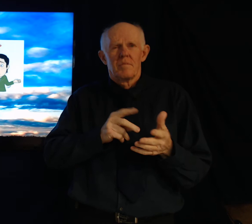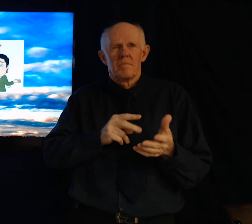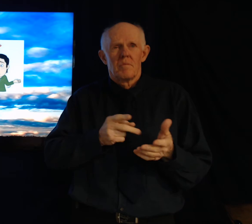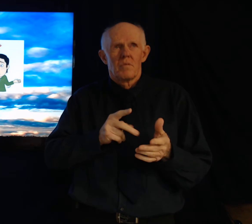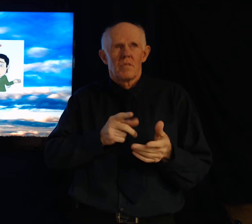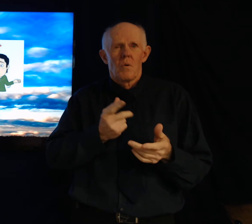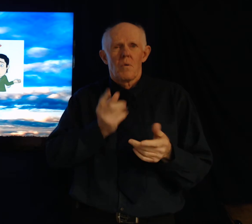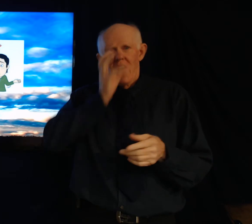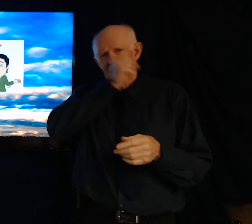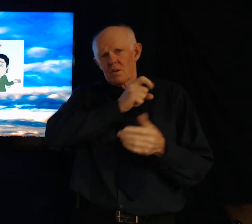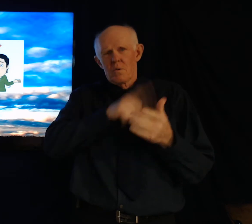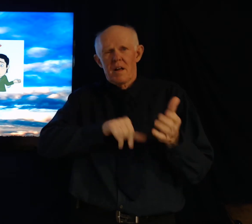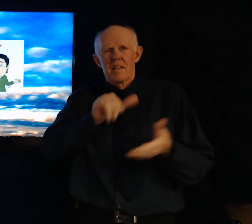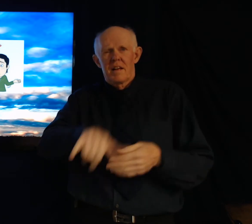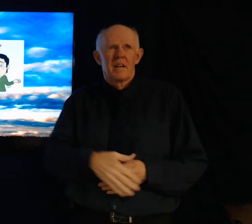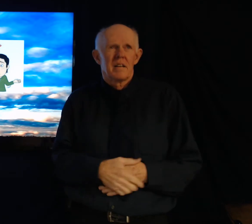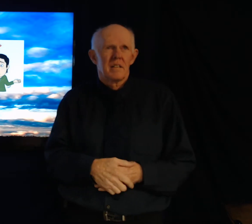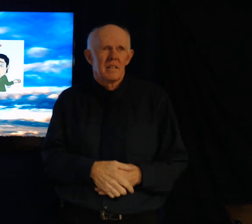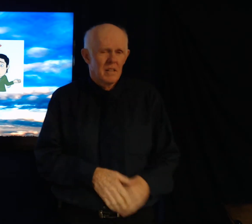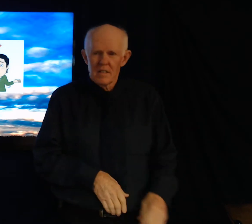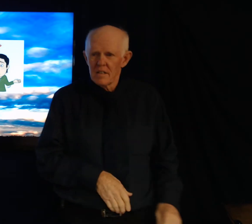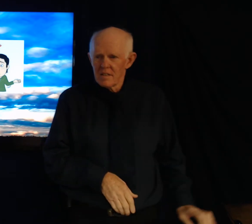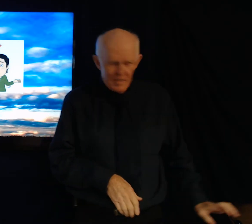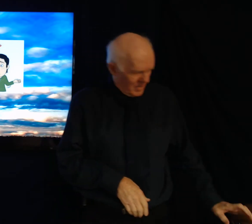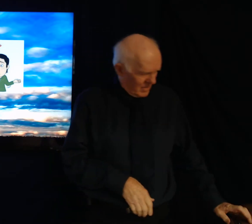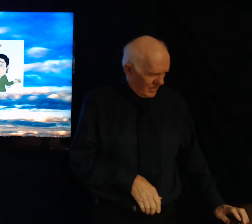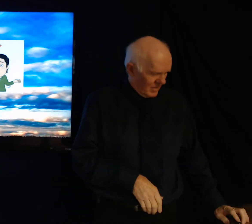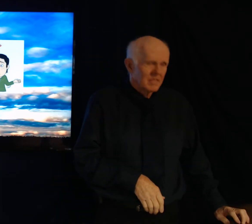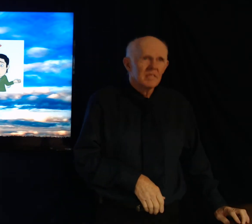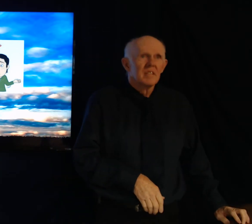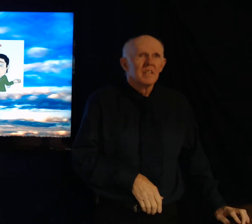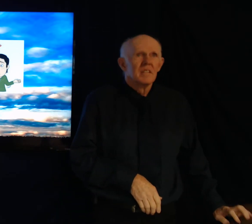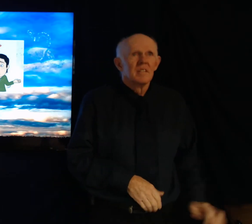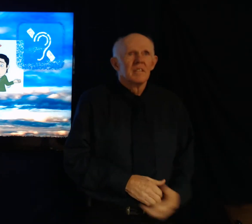and the other person is trying to guess what she's saying.